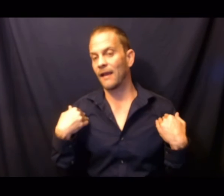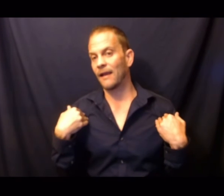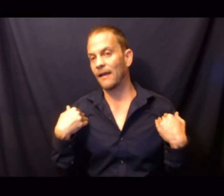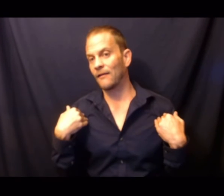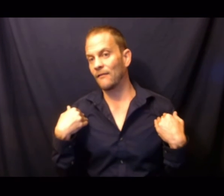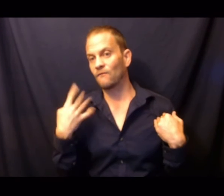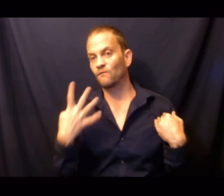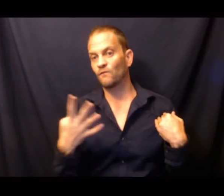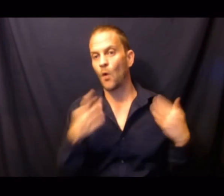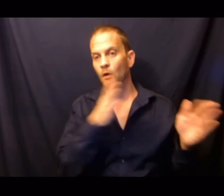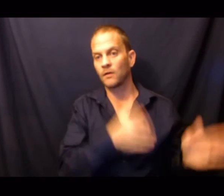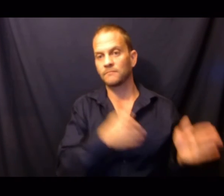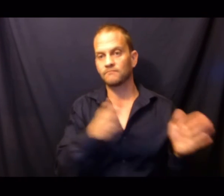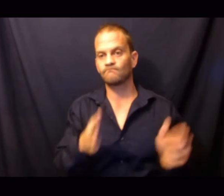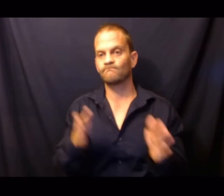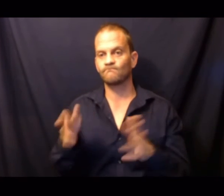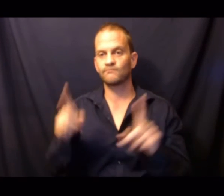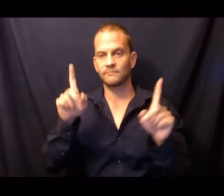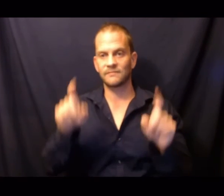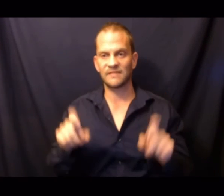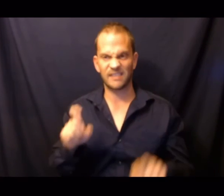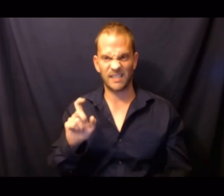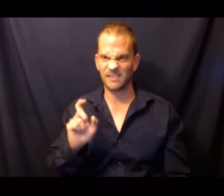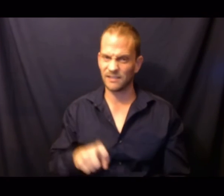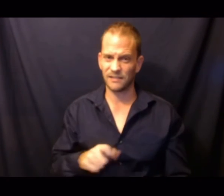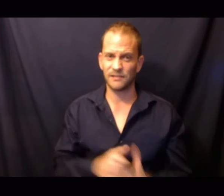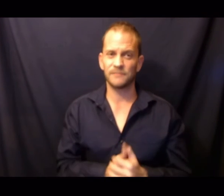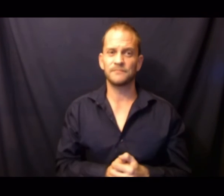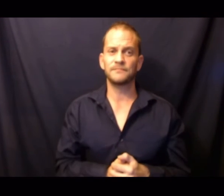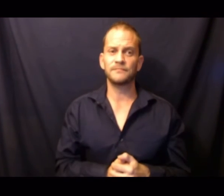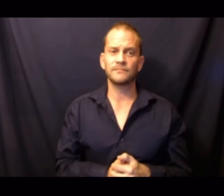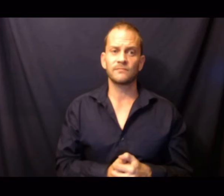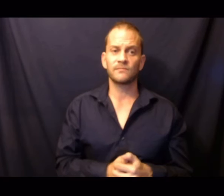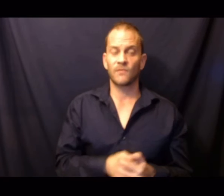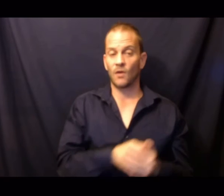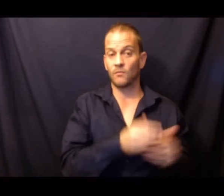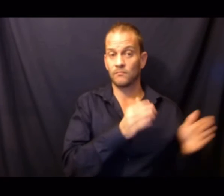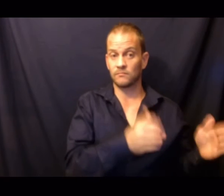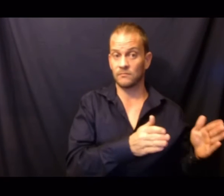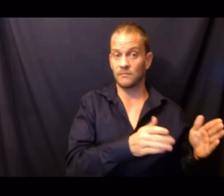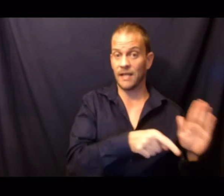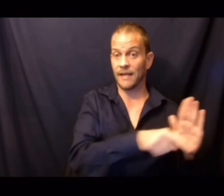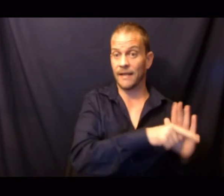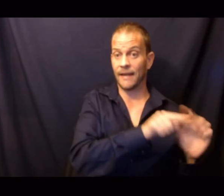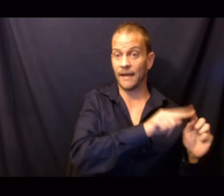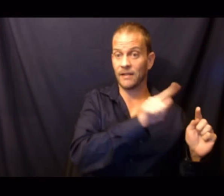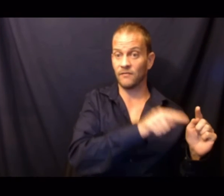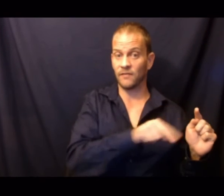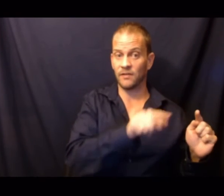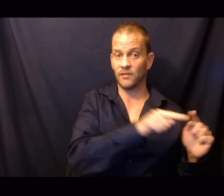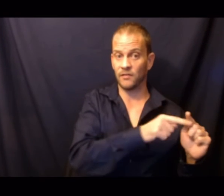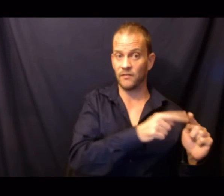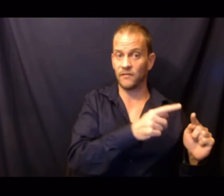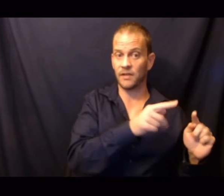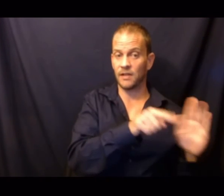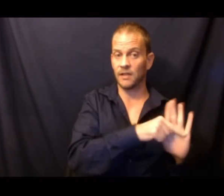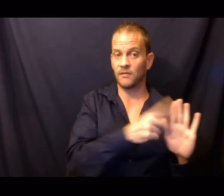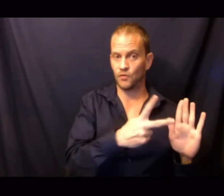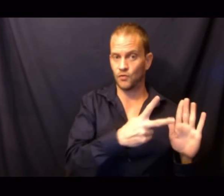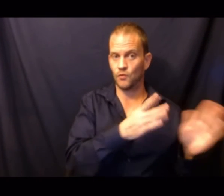than -2, the interval from -infinity to -2, numbers that are between -2 and 2, the interval from -2 to 2,